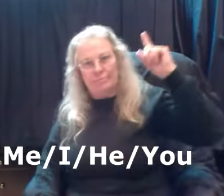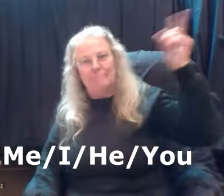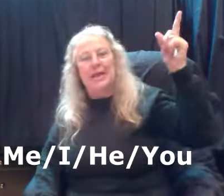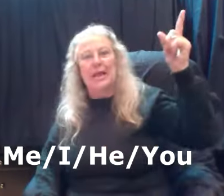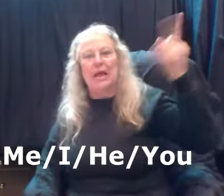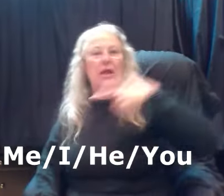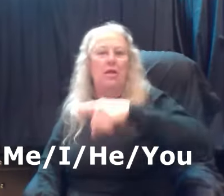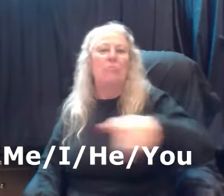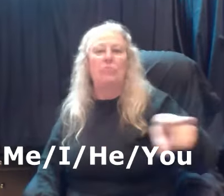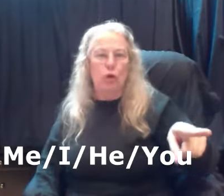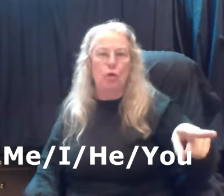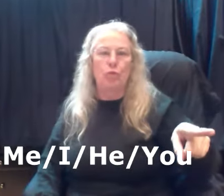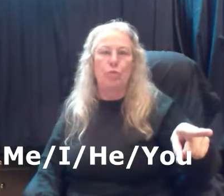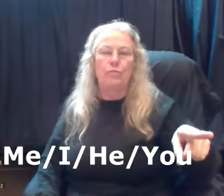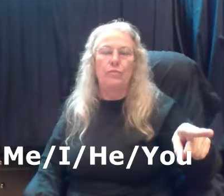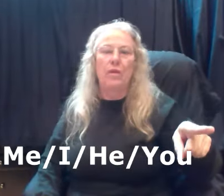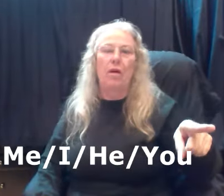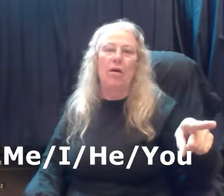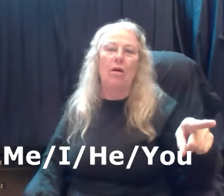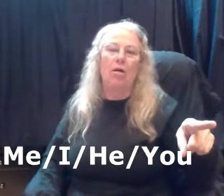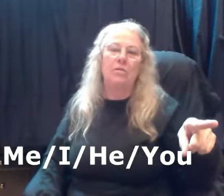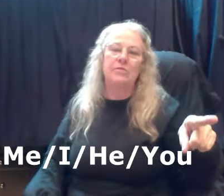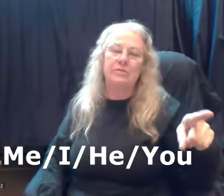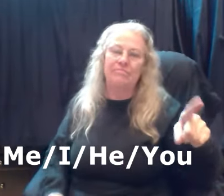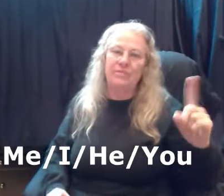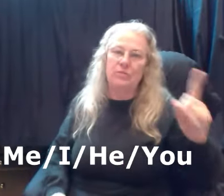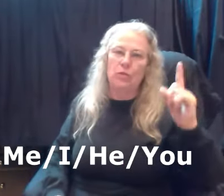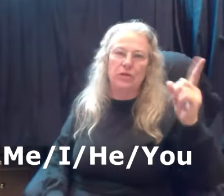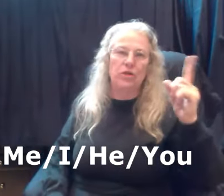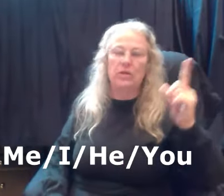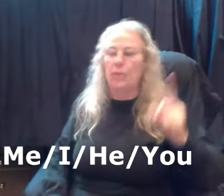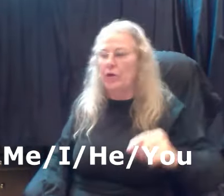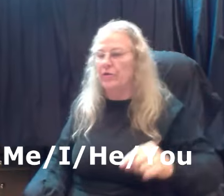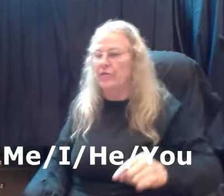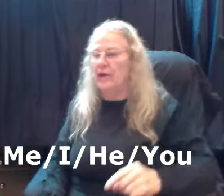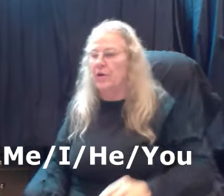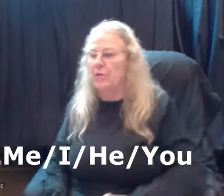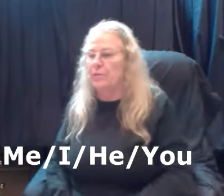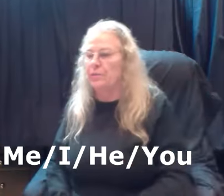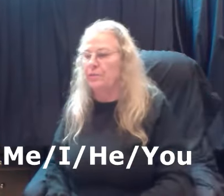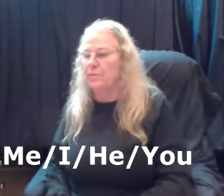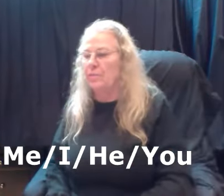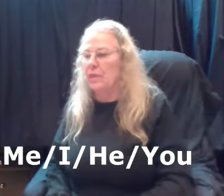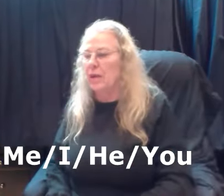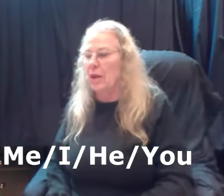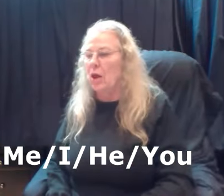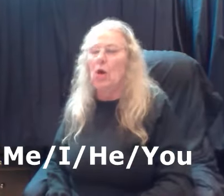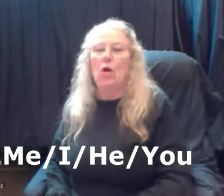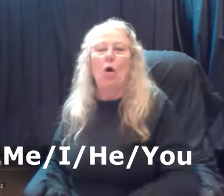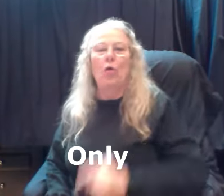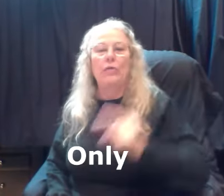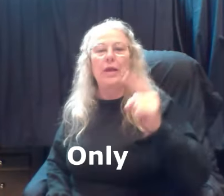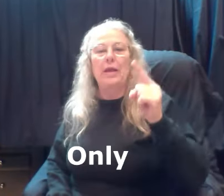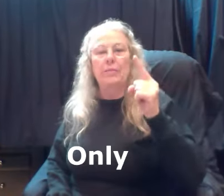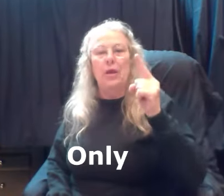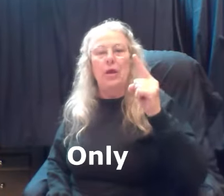he, you, are all with just a pointer finger. Only, your